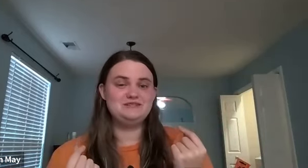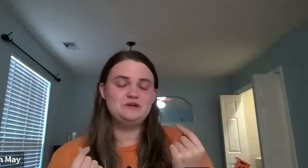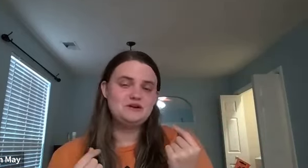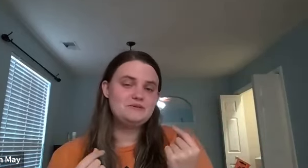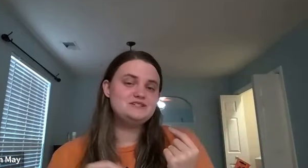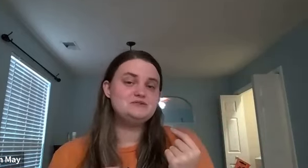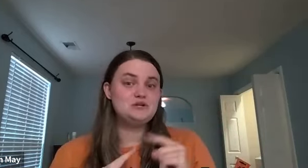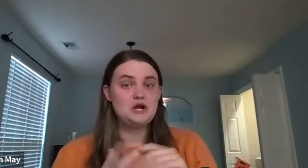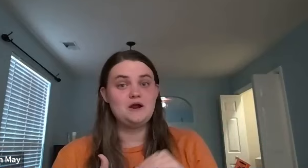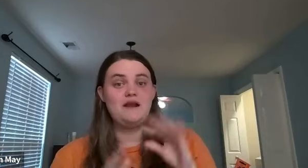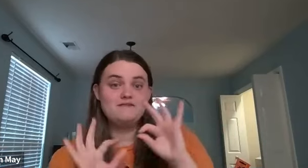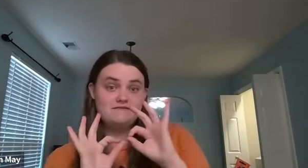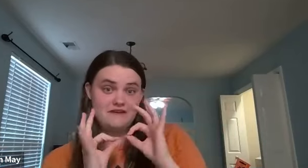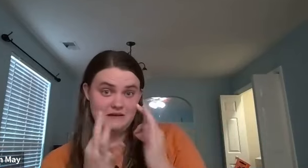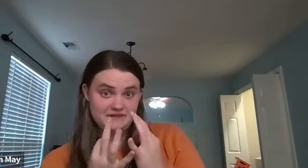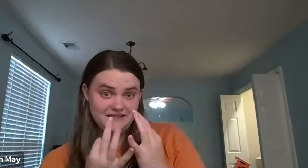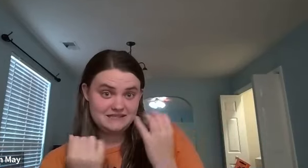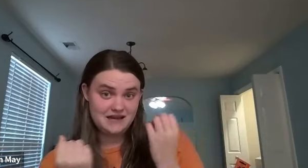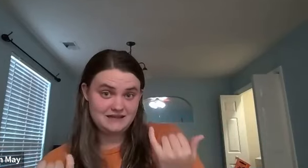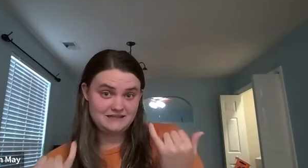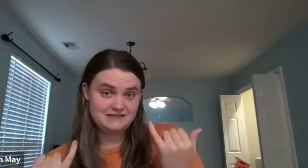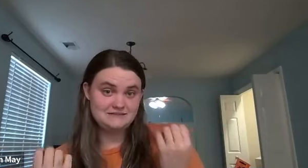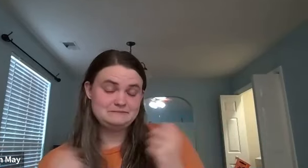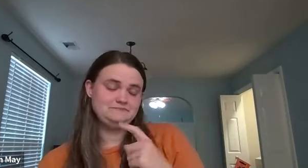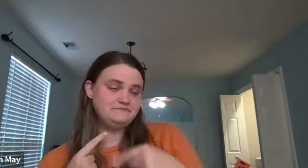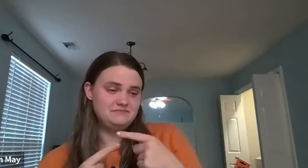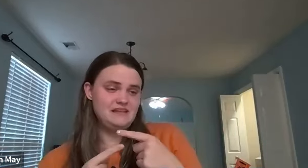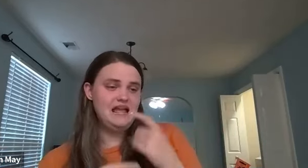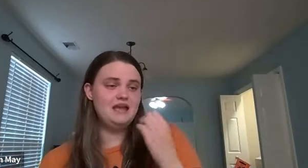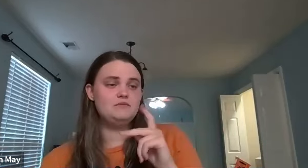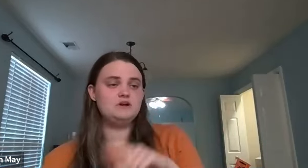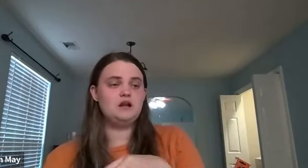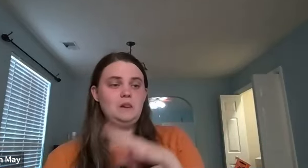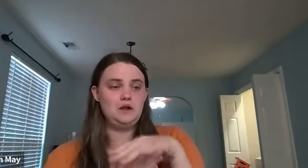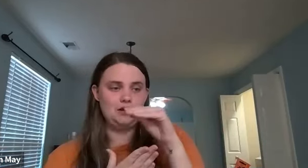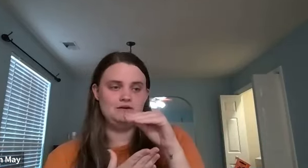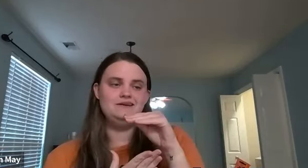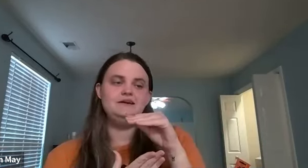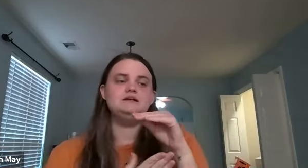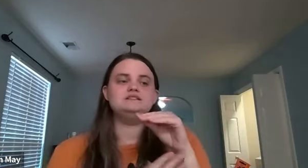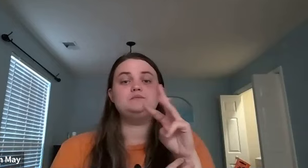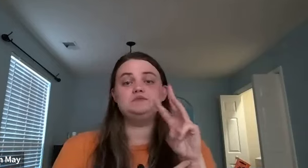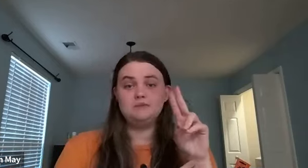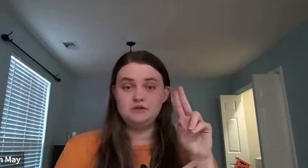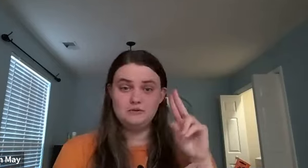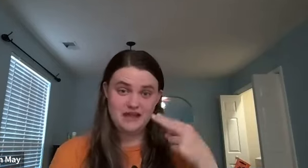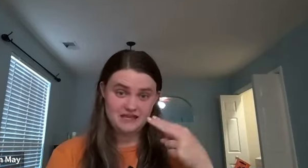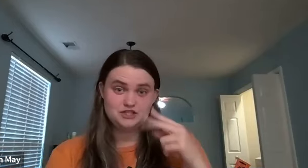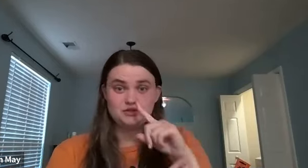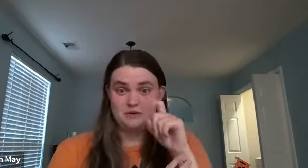we are going to learn family signs, and we're going to learn some WH